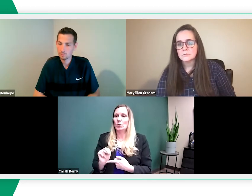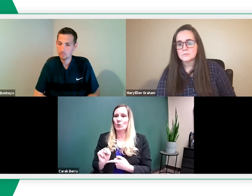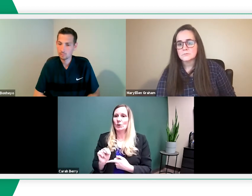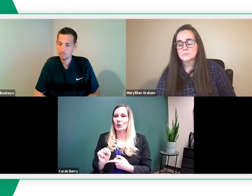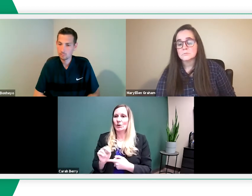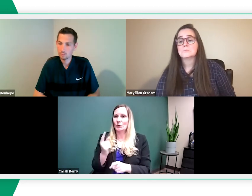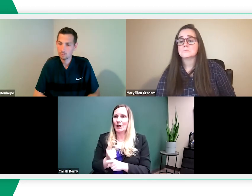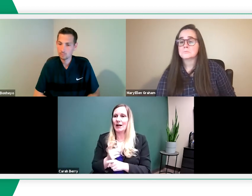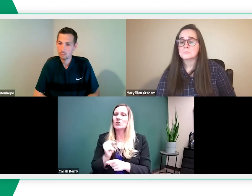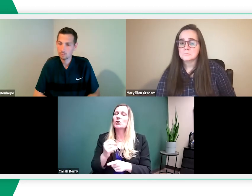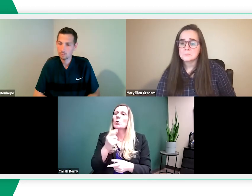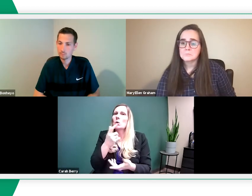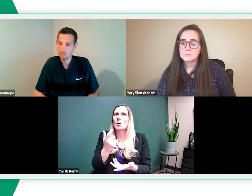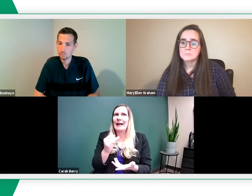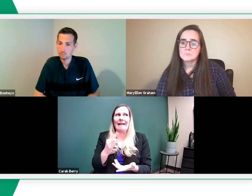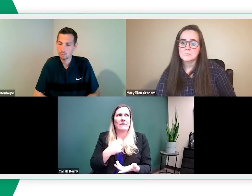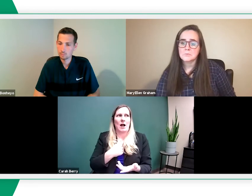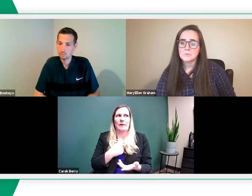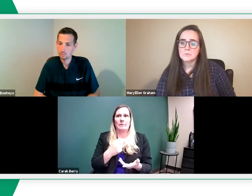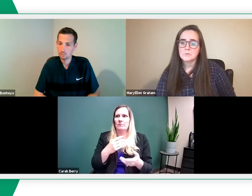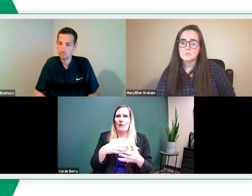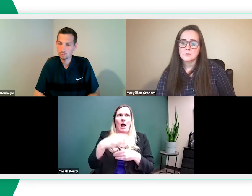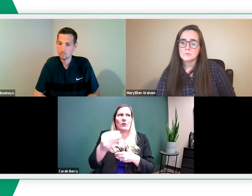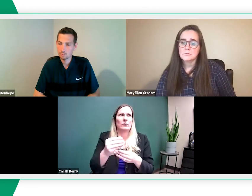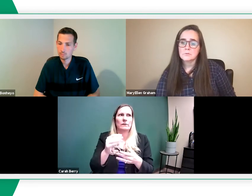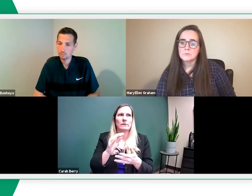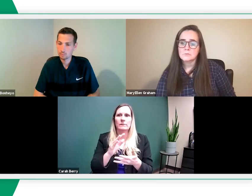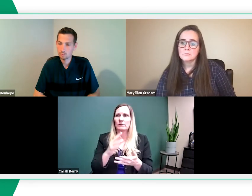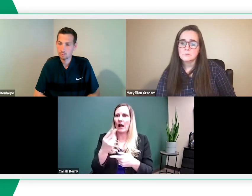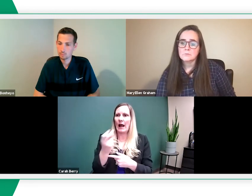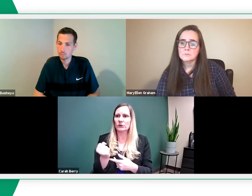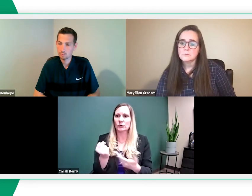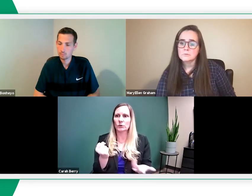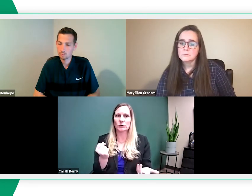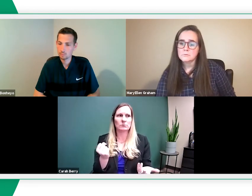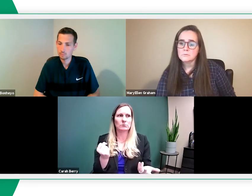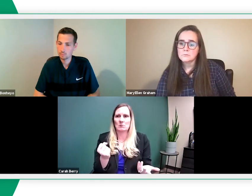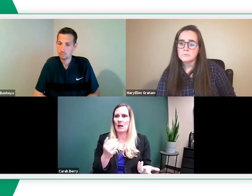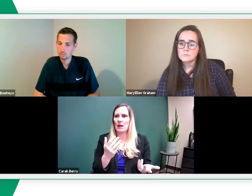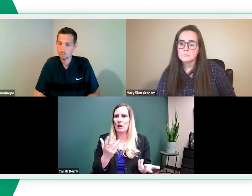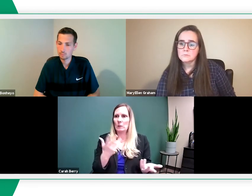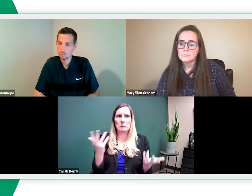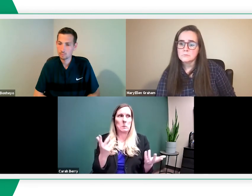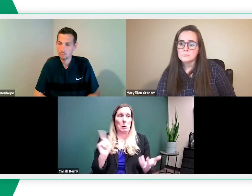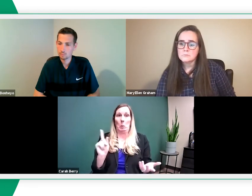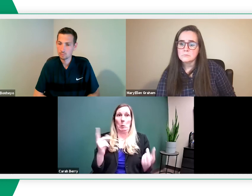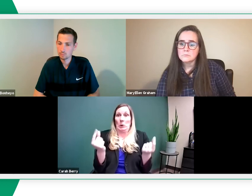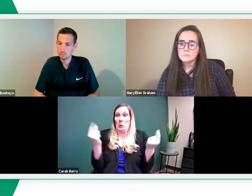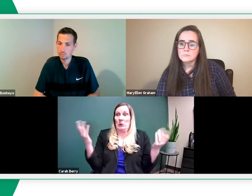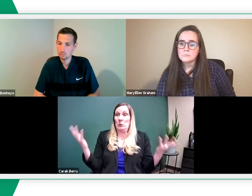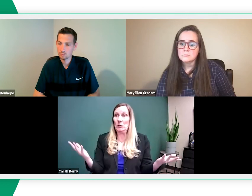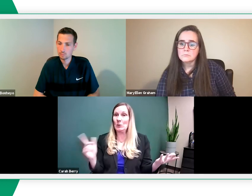mean, I don't do my own taxes myself. So if I'm just out of high